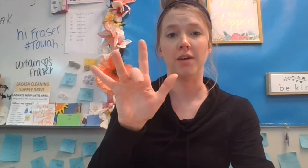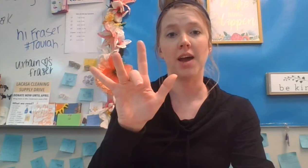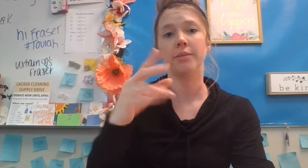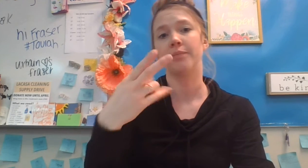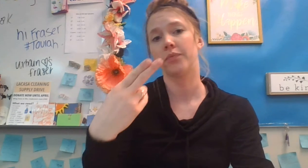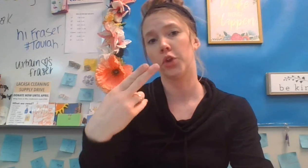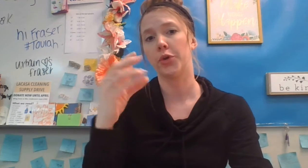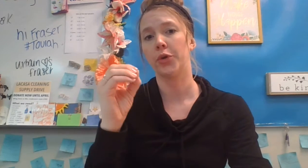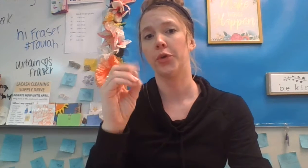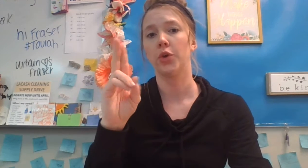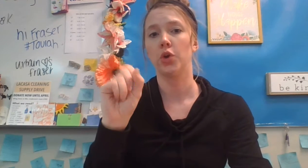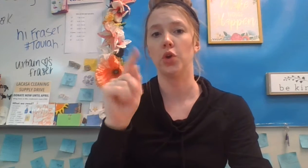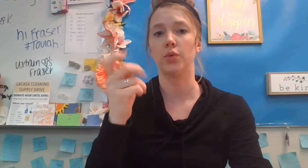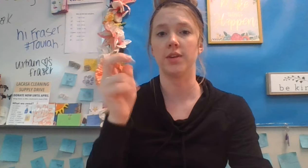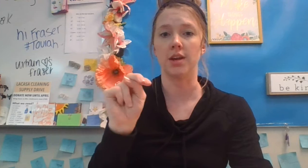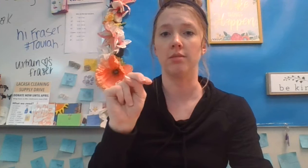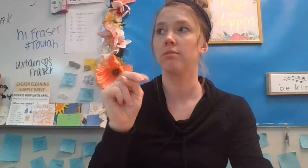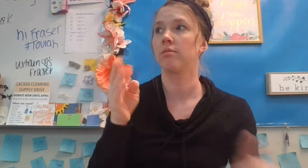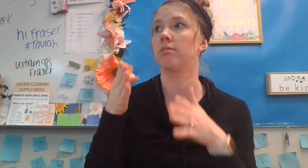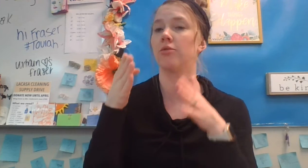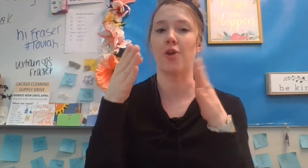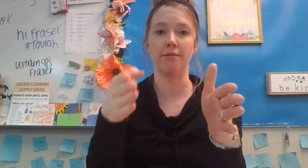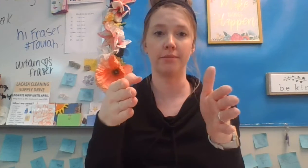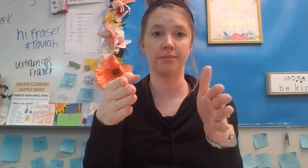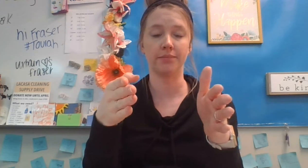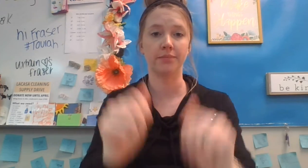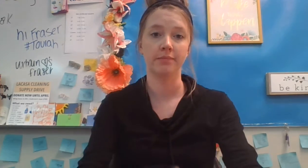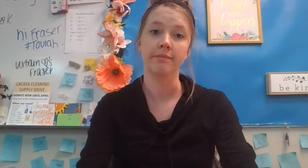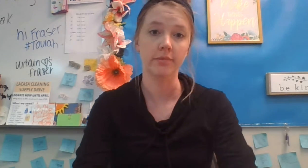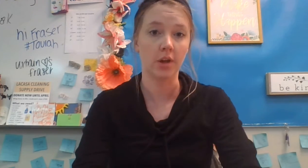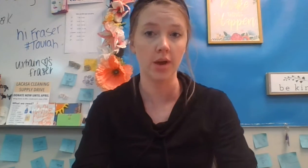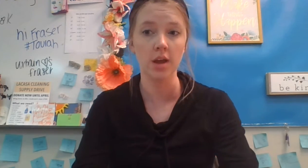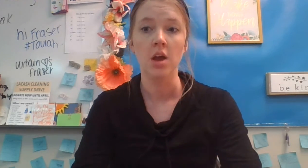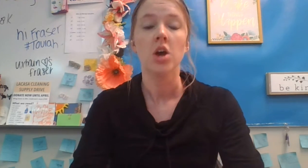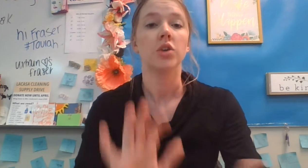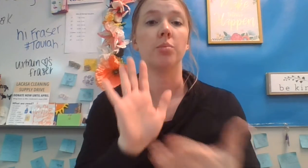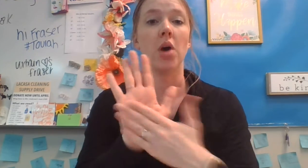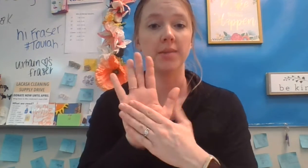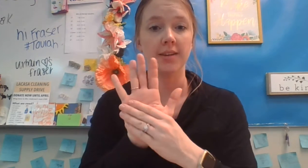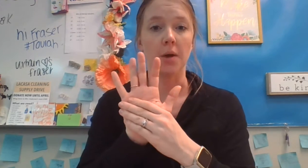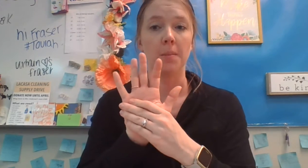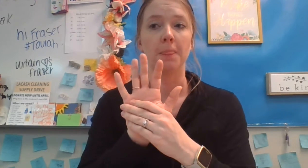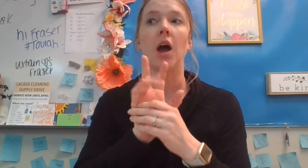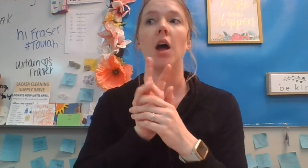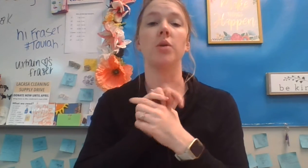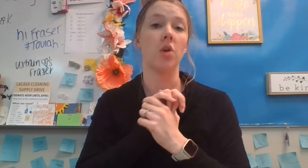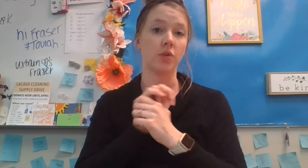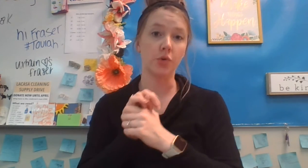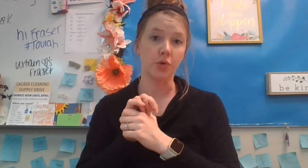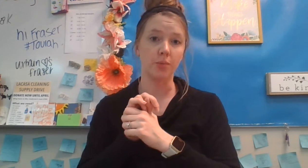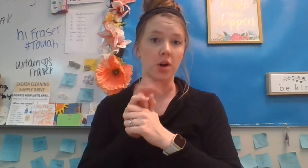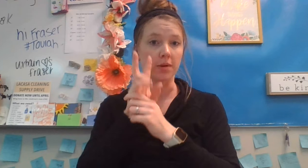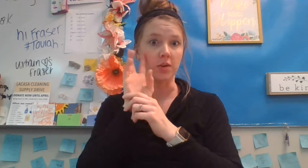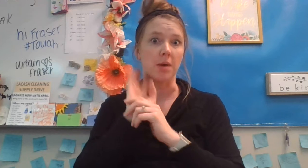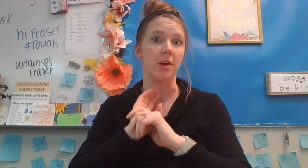125 Houston Drive. Okay, so palm stays out. You can also group your numbers, so maybe